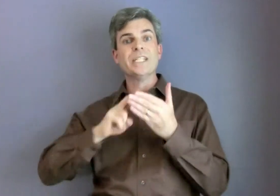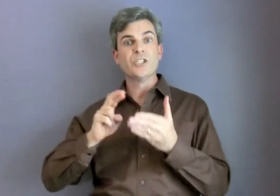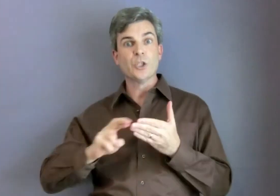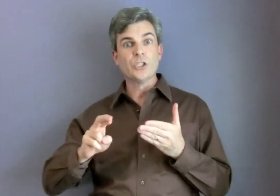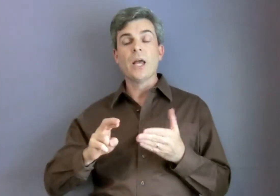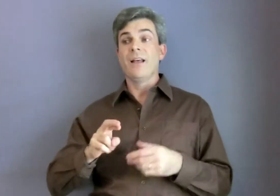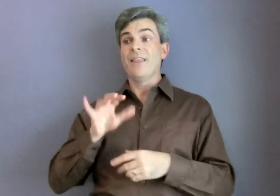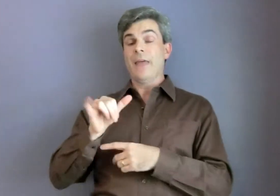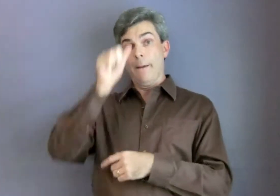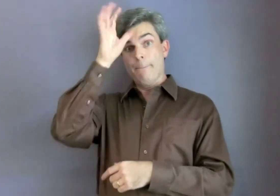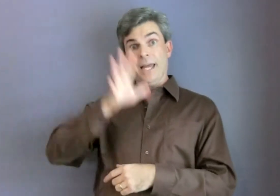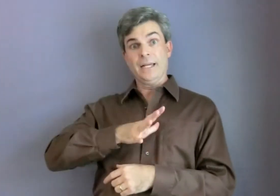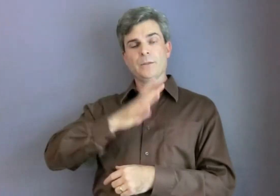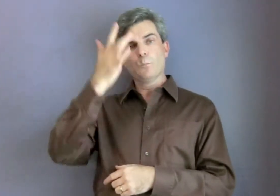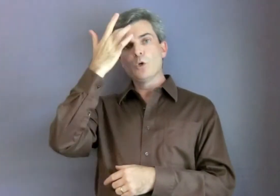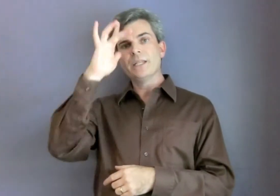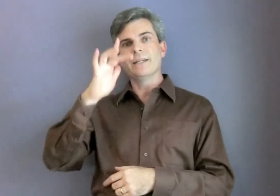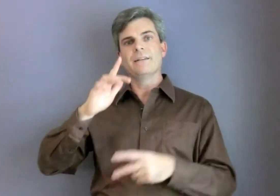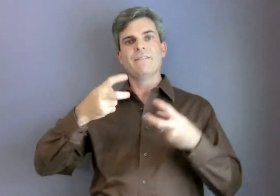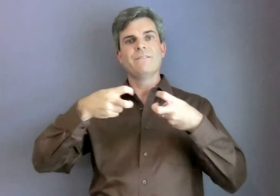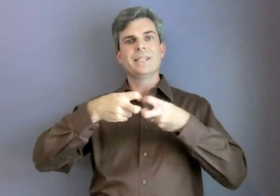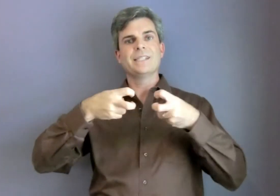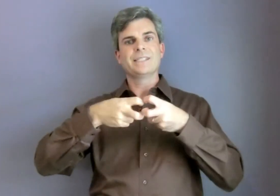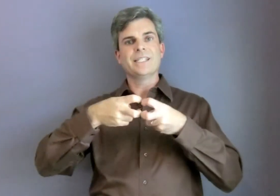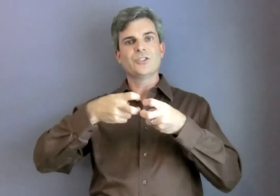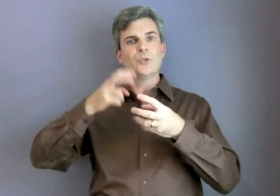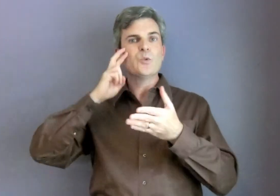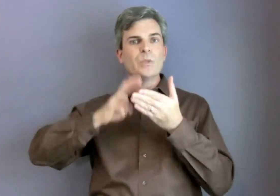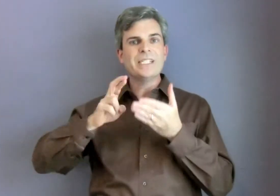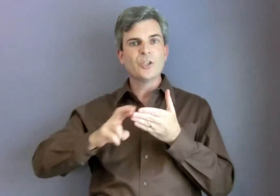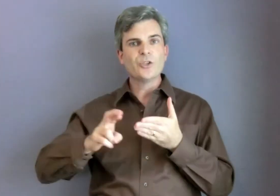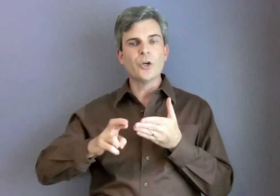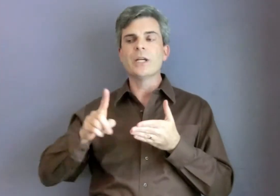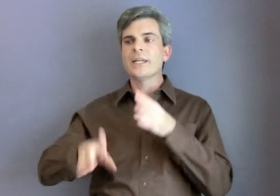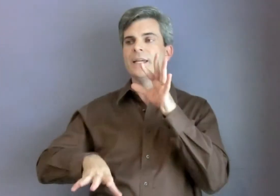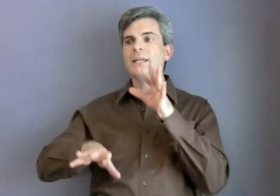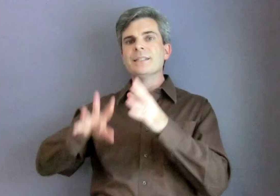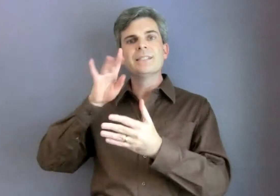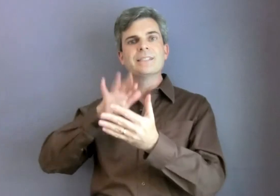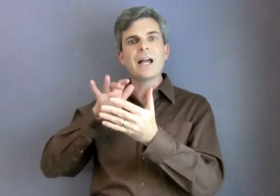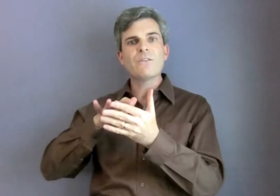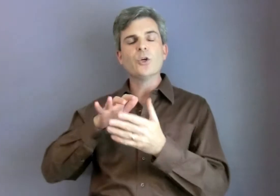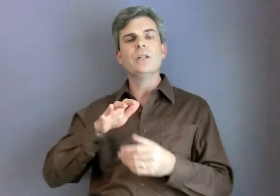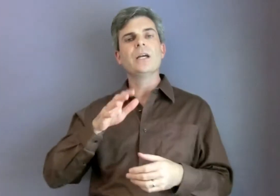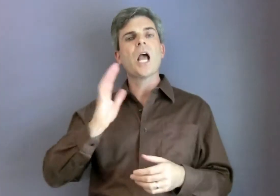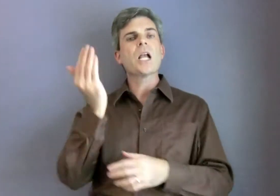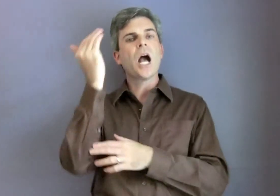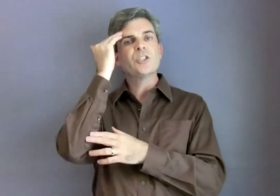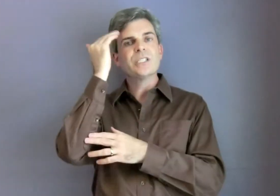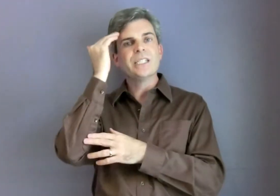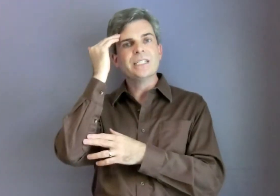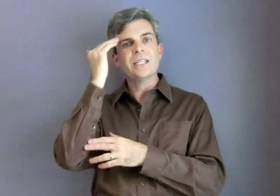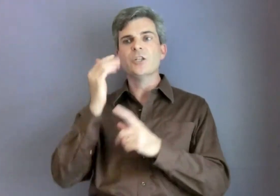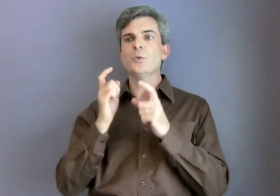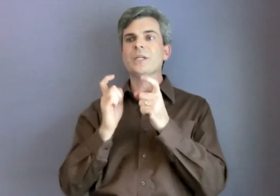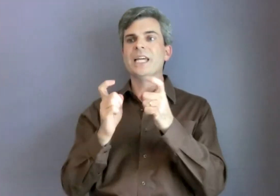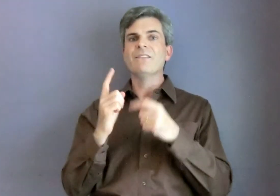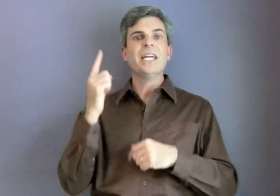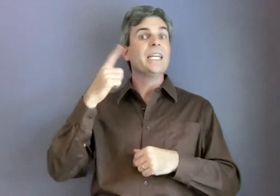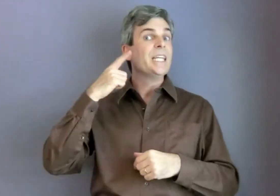who's fascinated with bridging gaps in consciousness, whether to restore hearing to the deaf, vision to the blind, or movement to the paralyzed. And